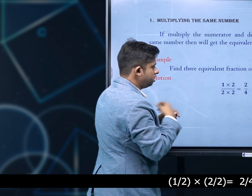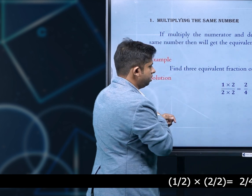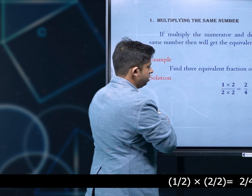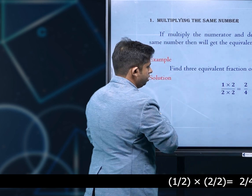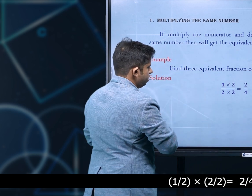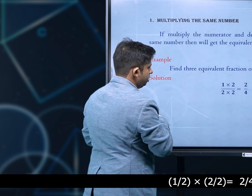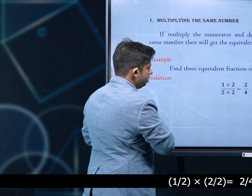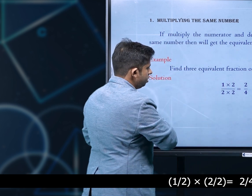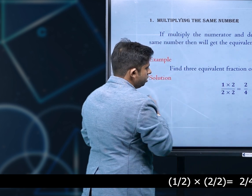One by 2